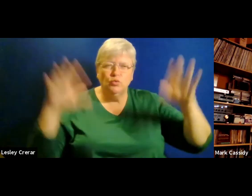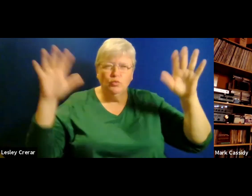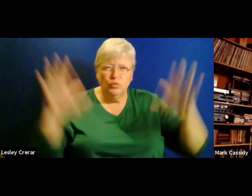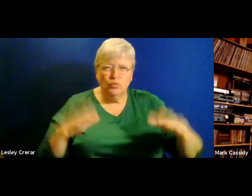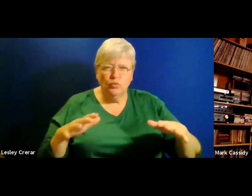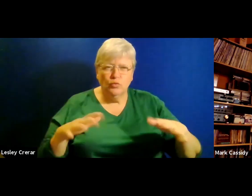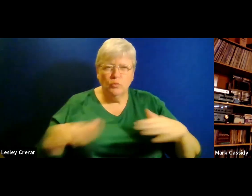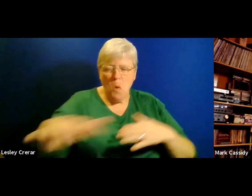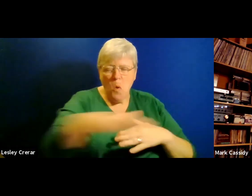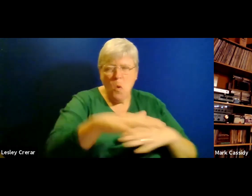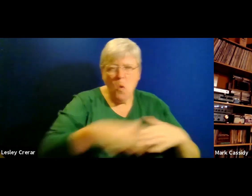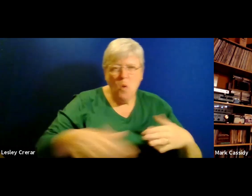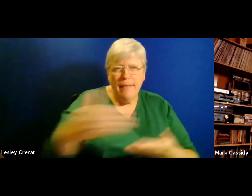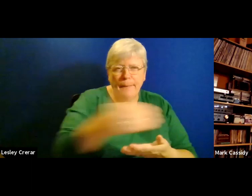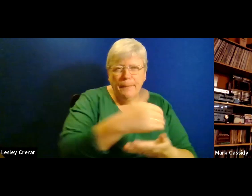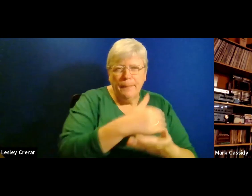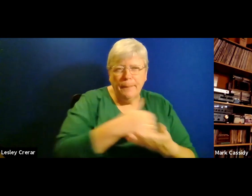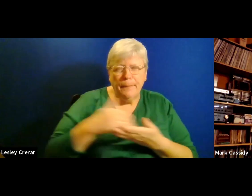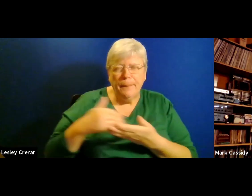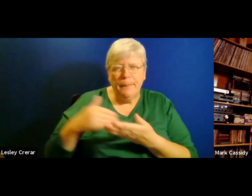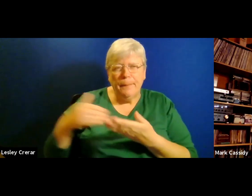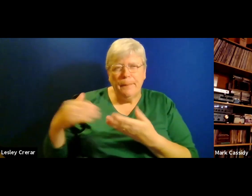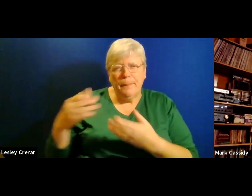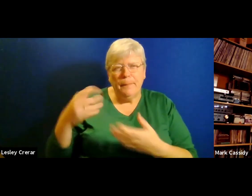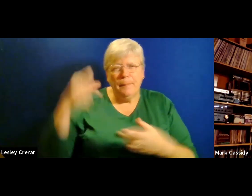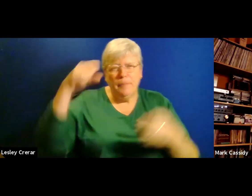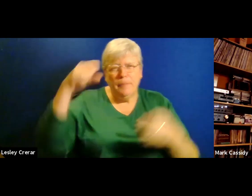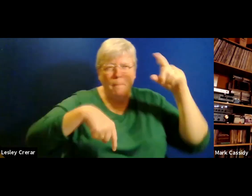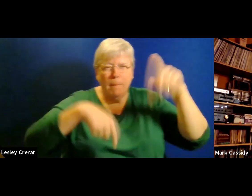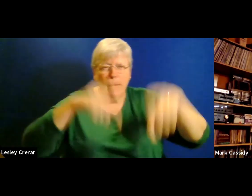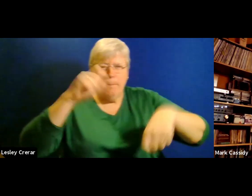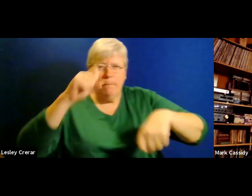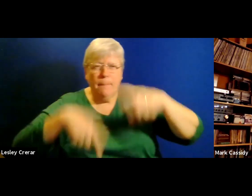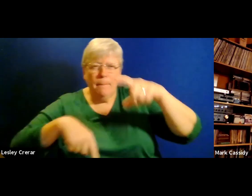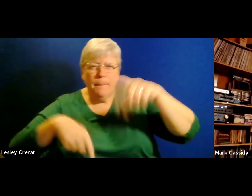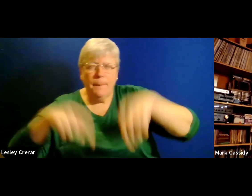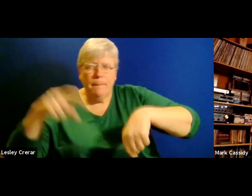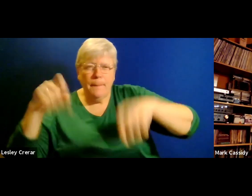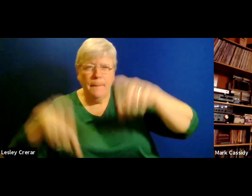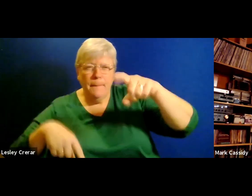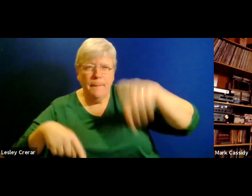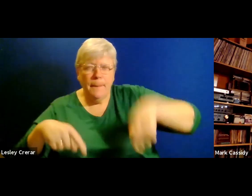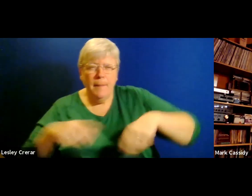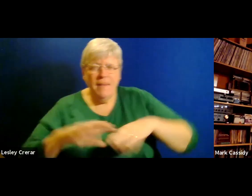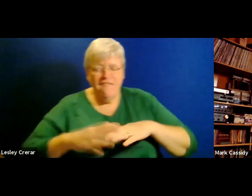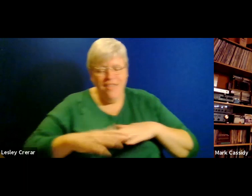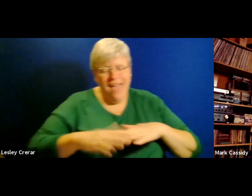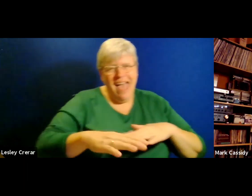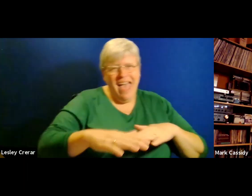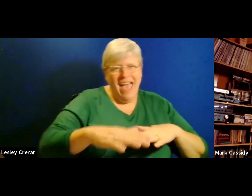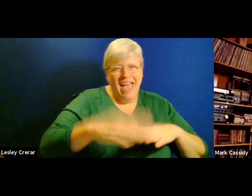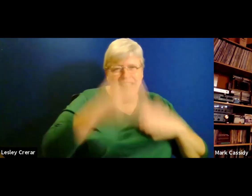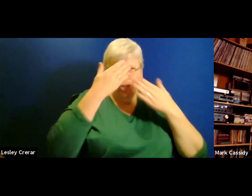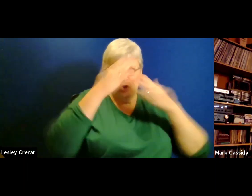Pools, unstirred, collect the tension of drip, drip droplets, mirror flat, refract our point of